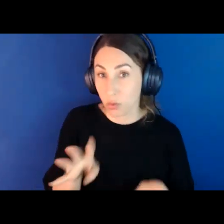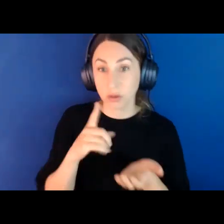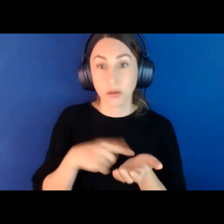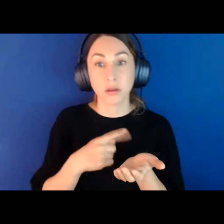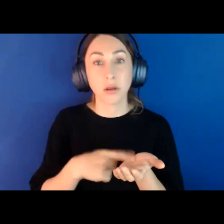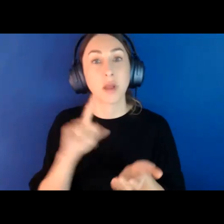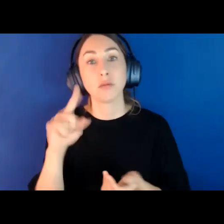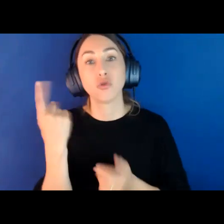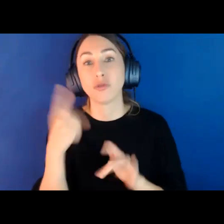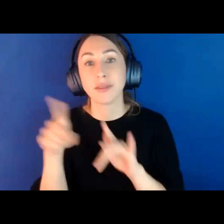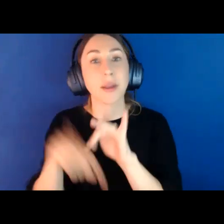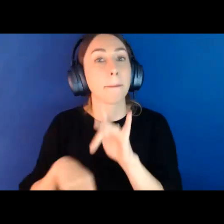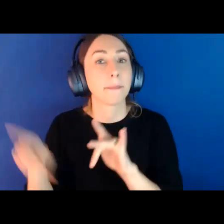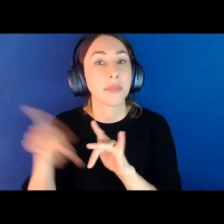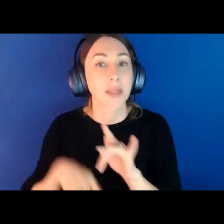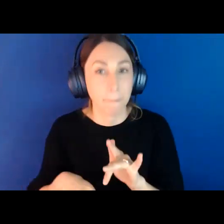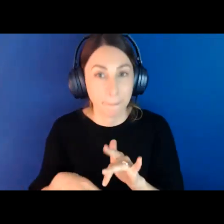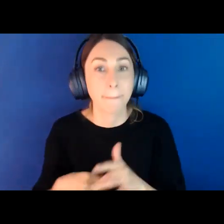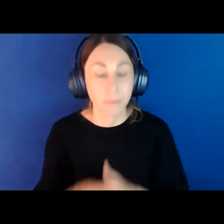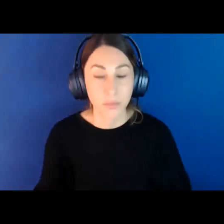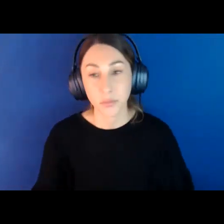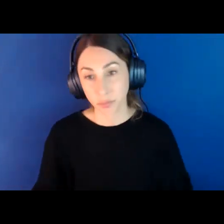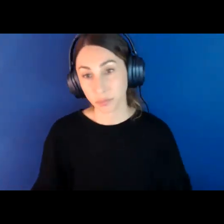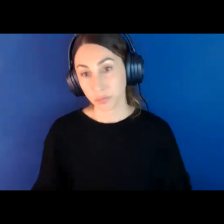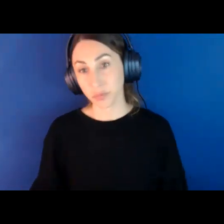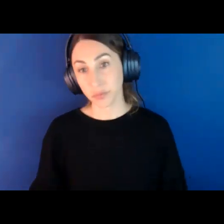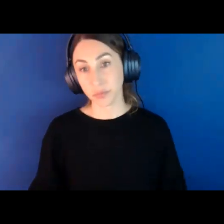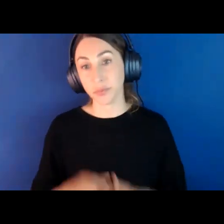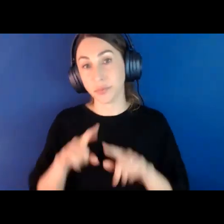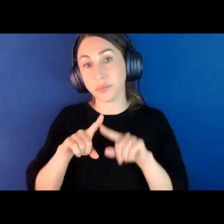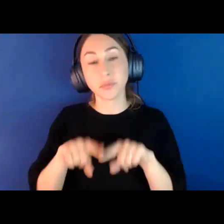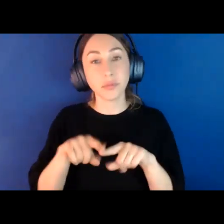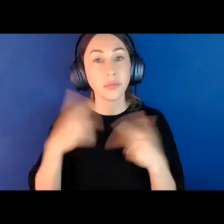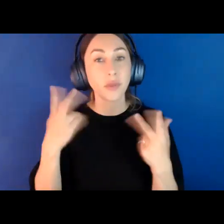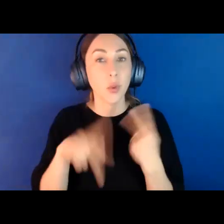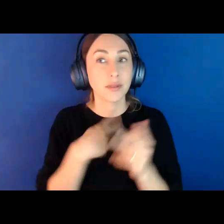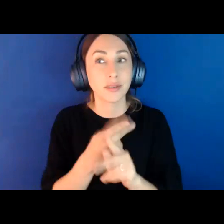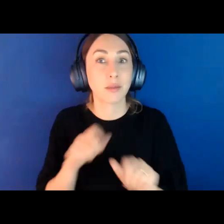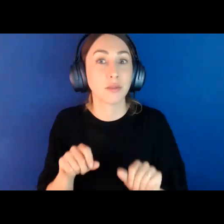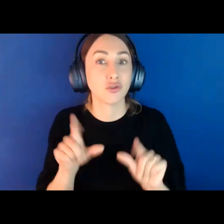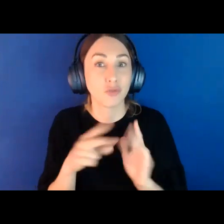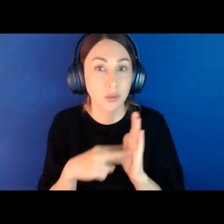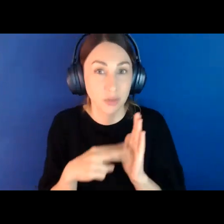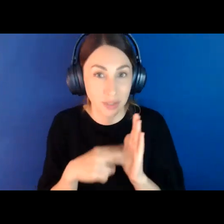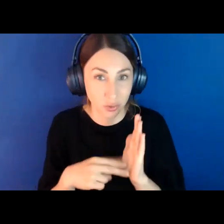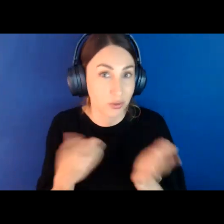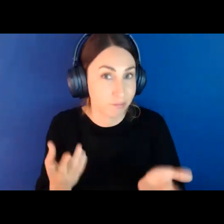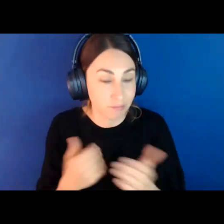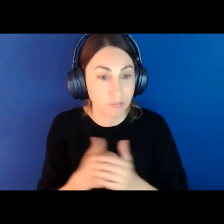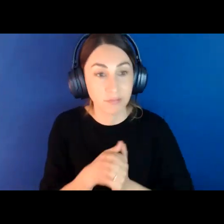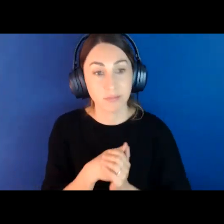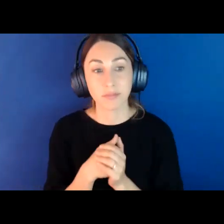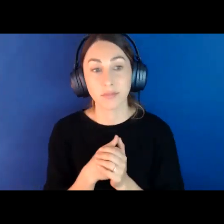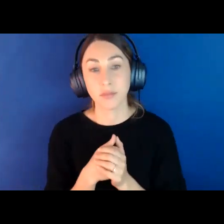skip. It really does depend on what type of screen reader your users have and what type